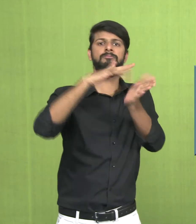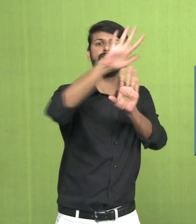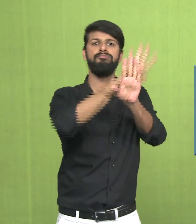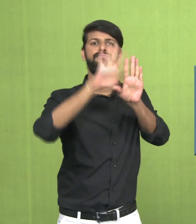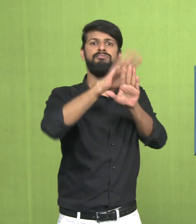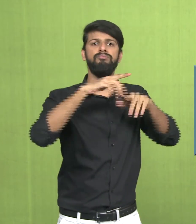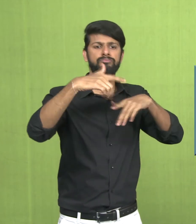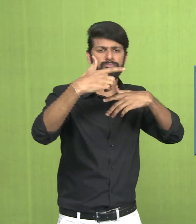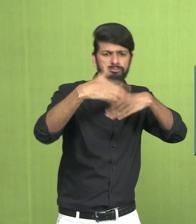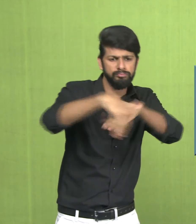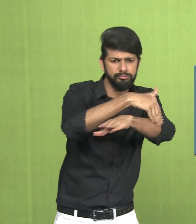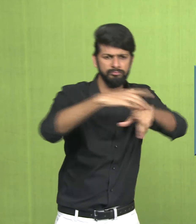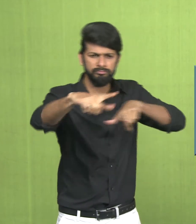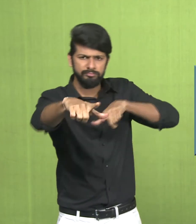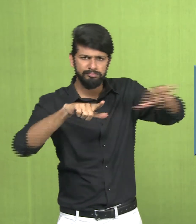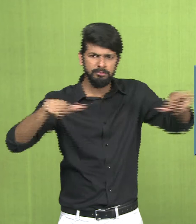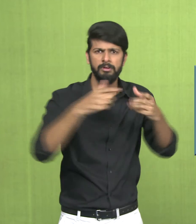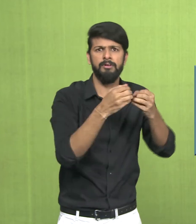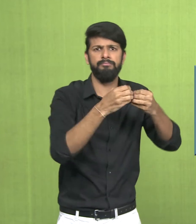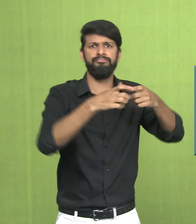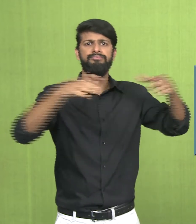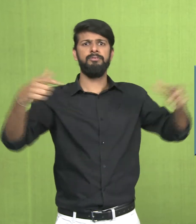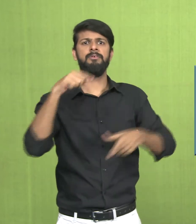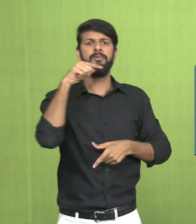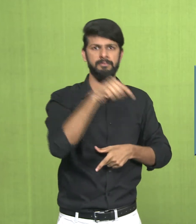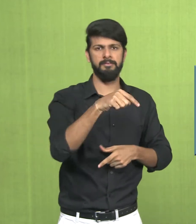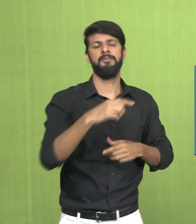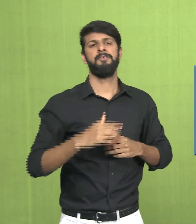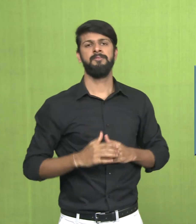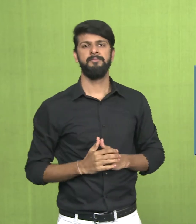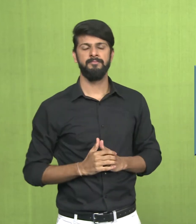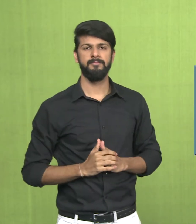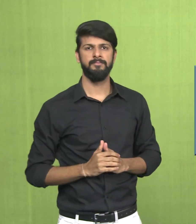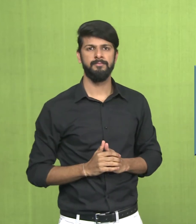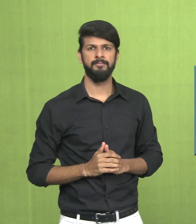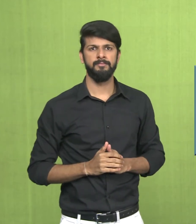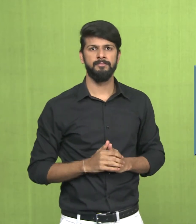and the Indus Valley civilization is shown as on the map here.